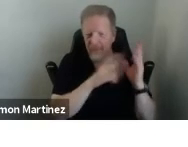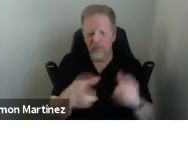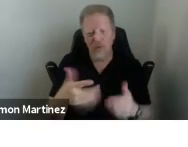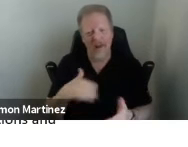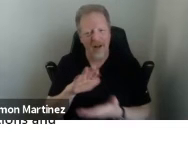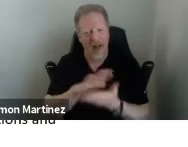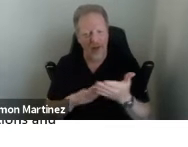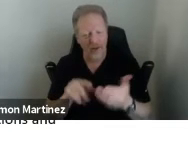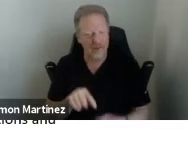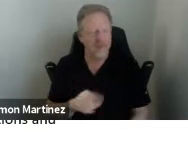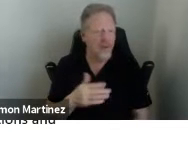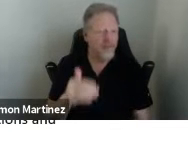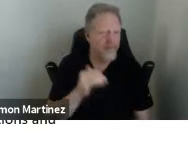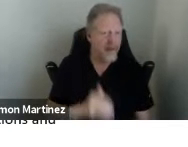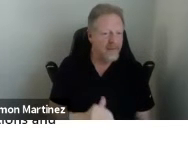Next.